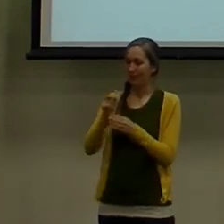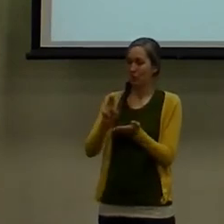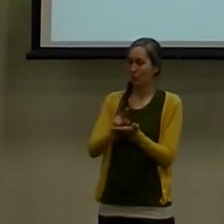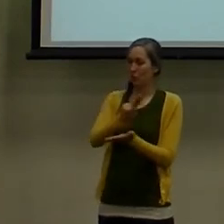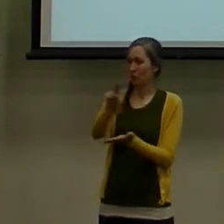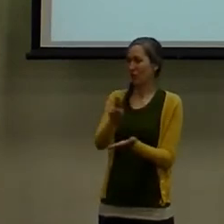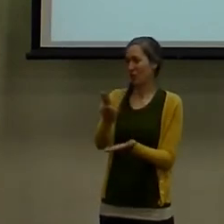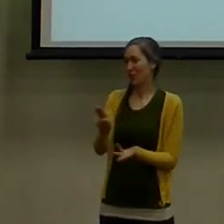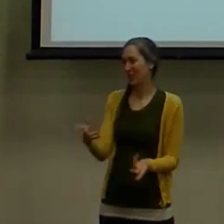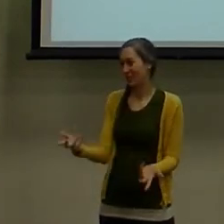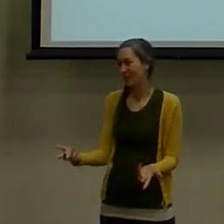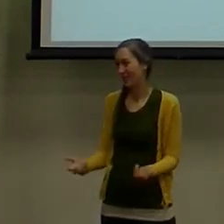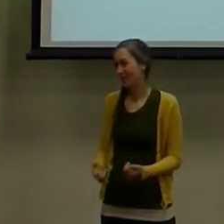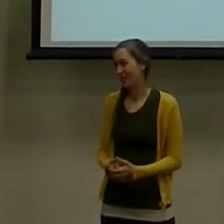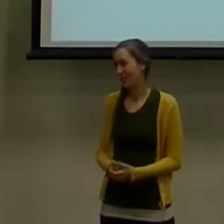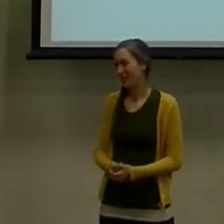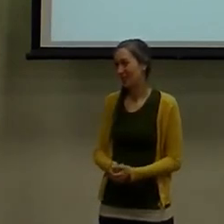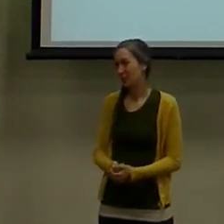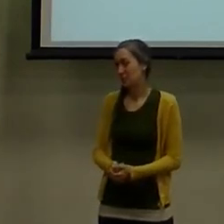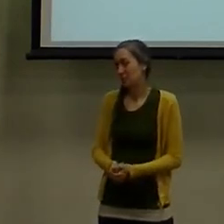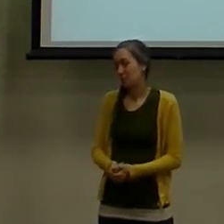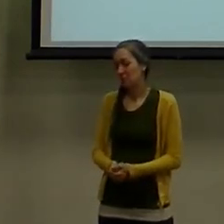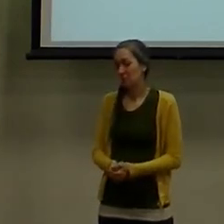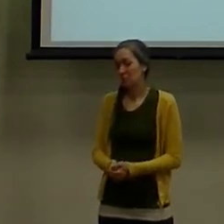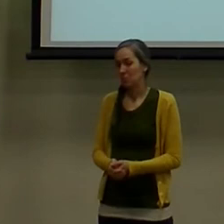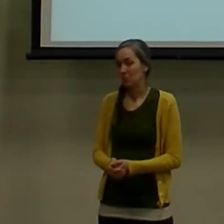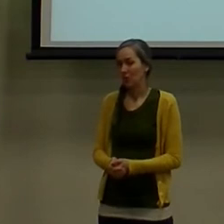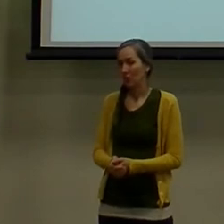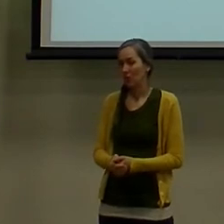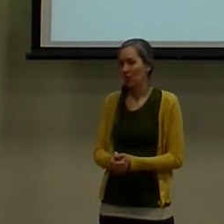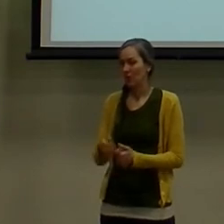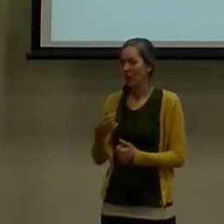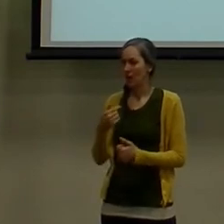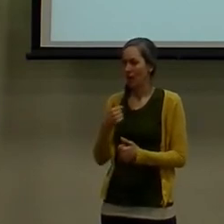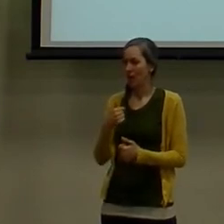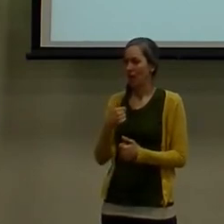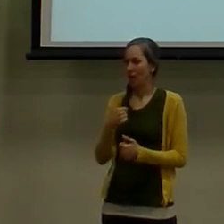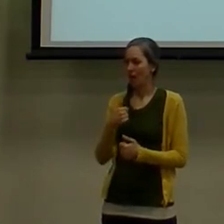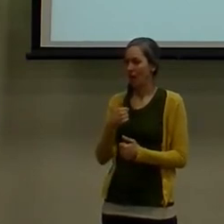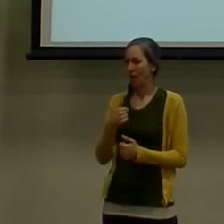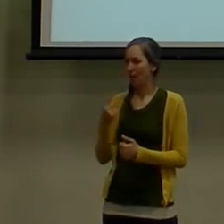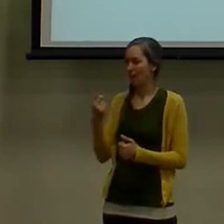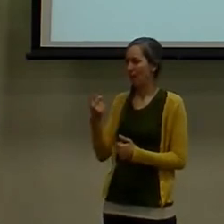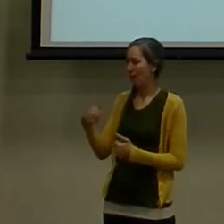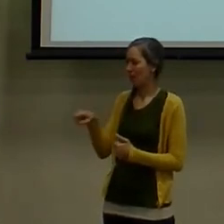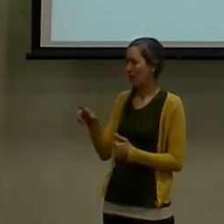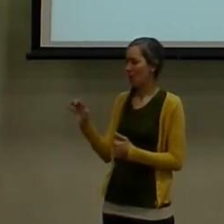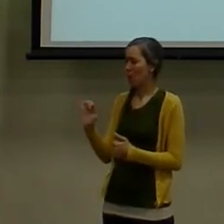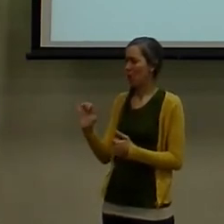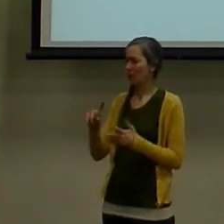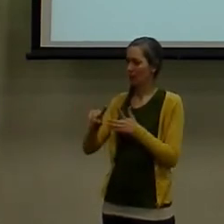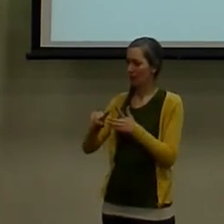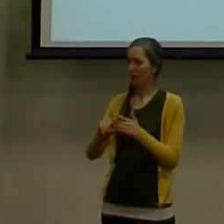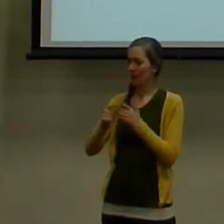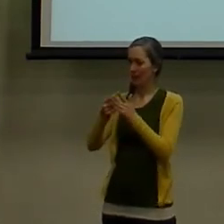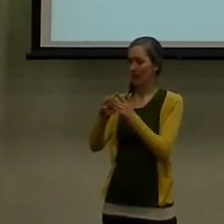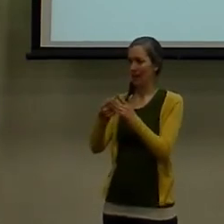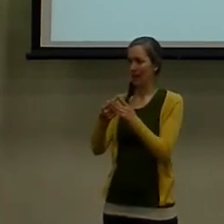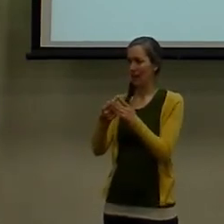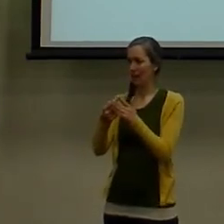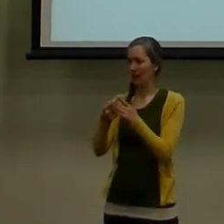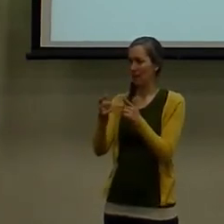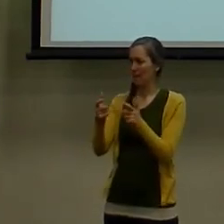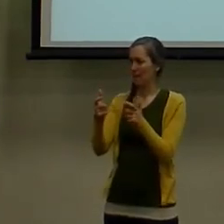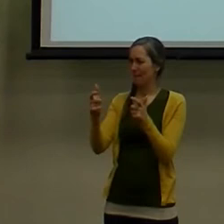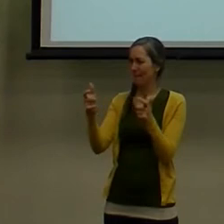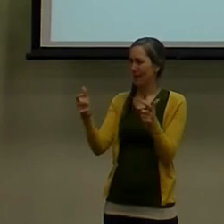already. But when you go trying to look, I walk in, they all also started a